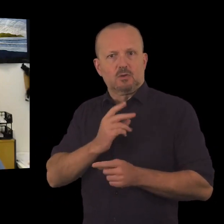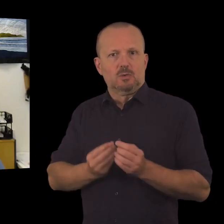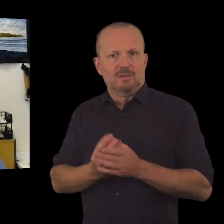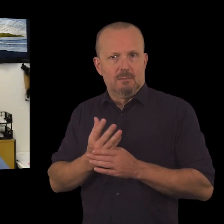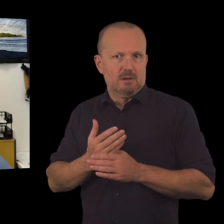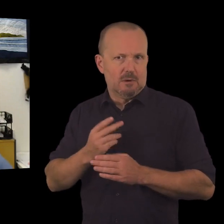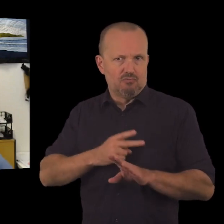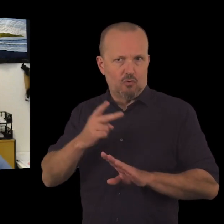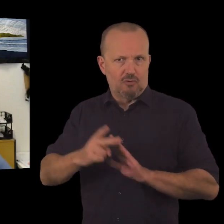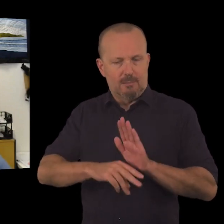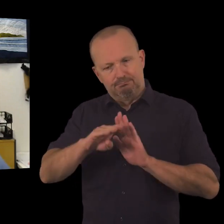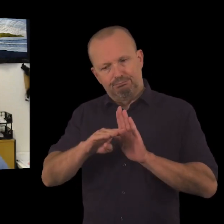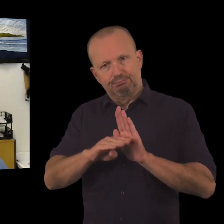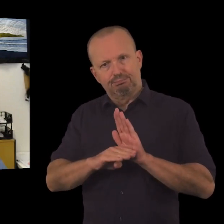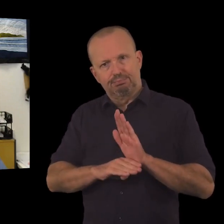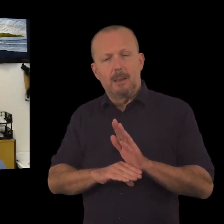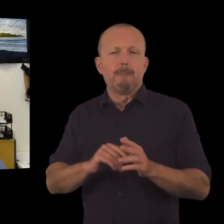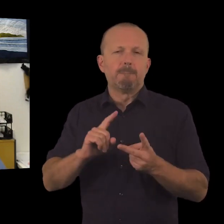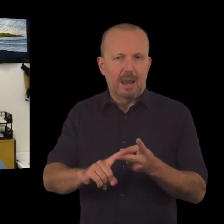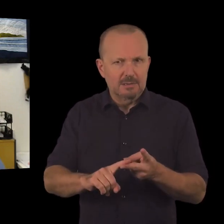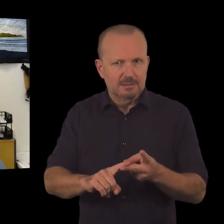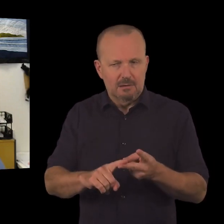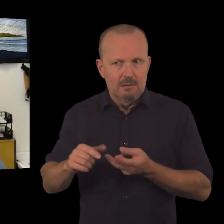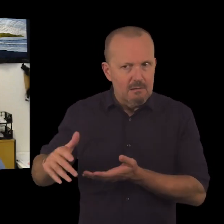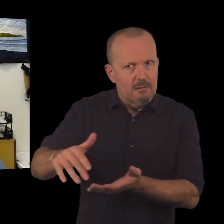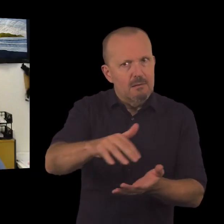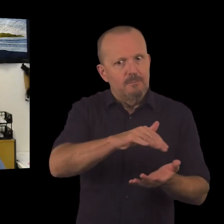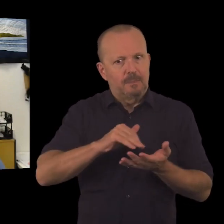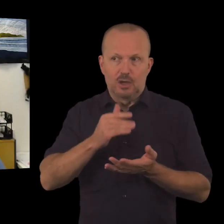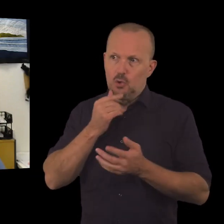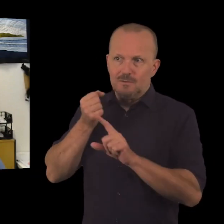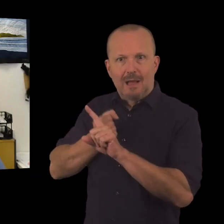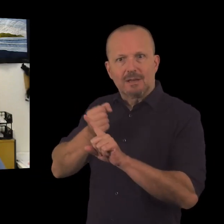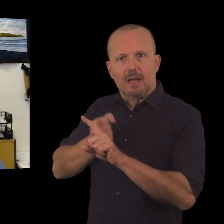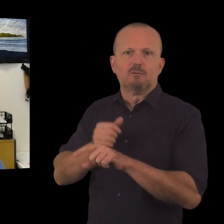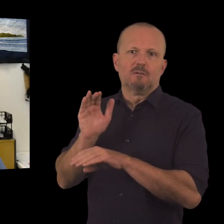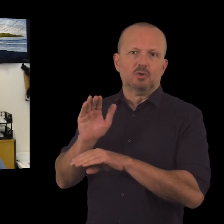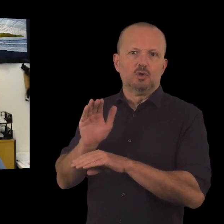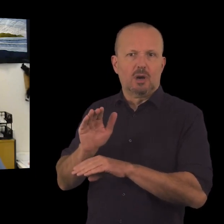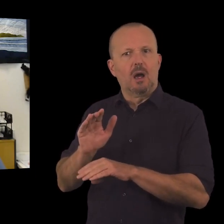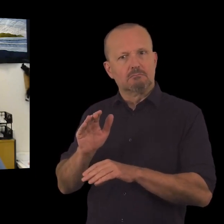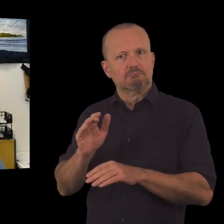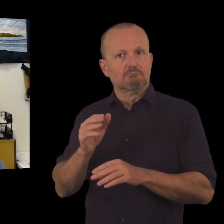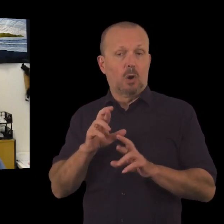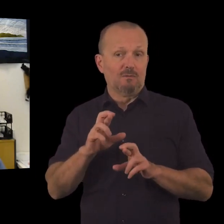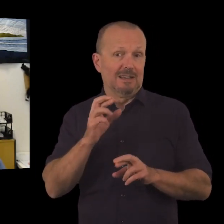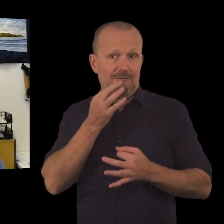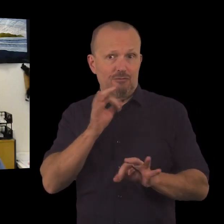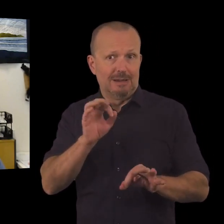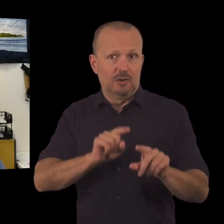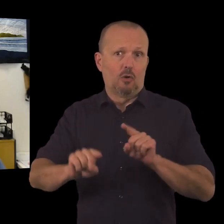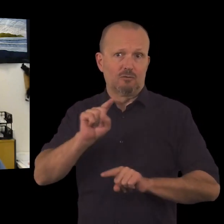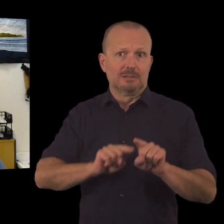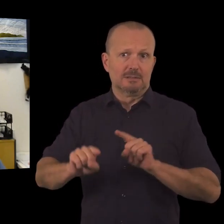be engaging with going forward. And we'll be using it to advocate for future funding for similar, let's have free